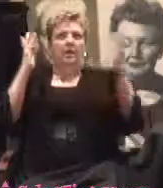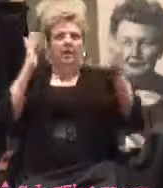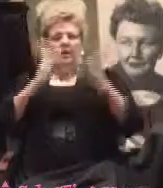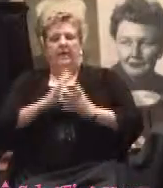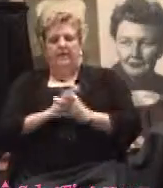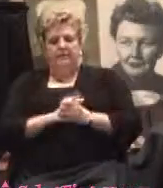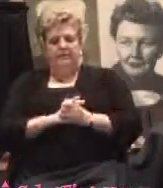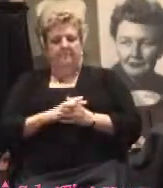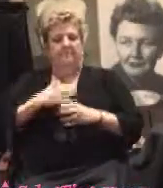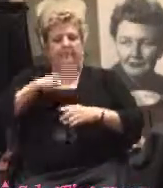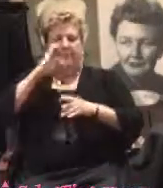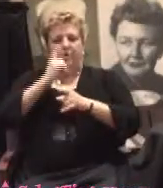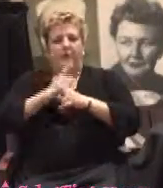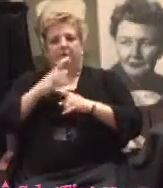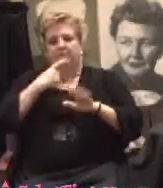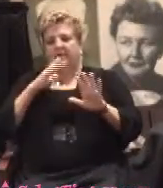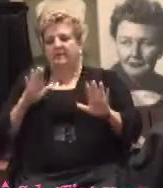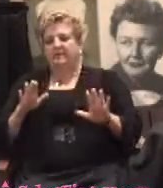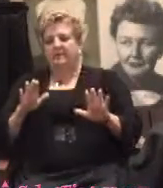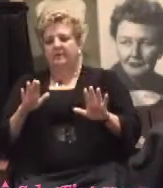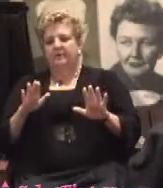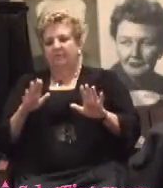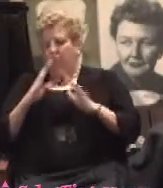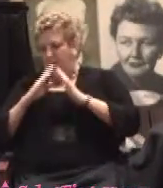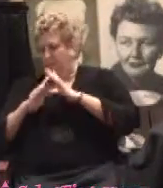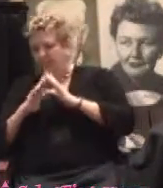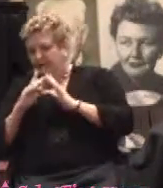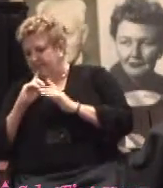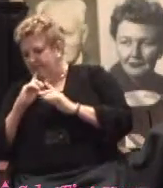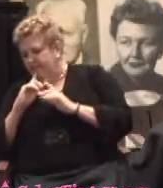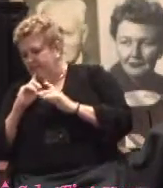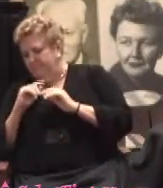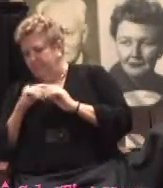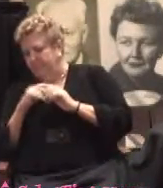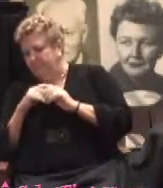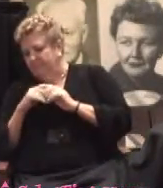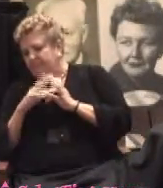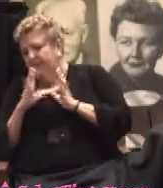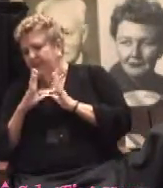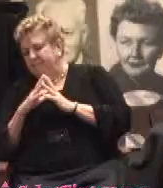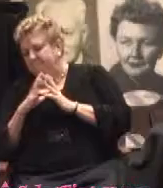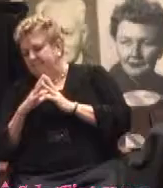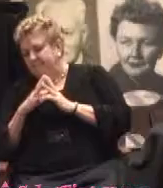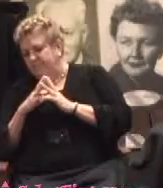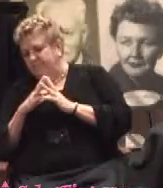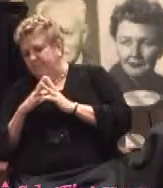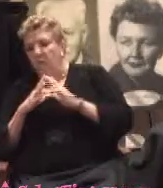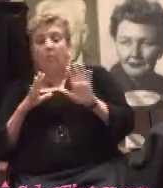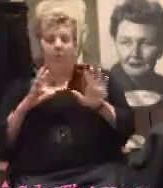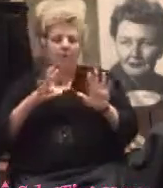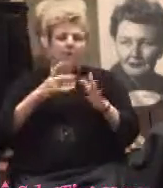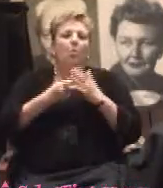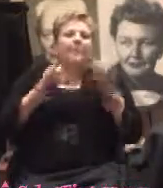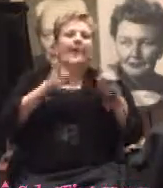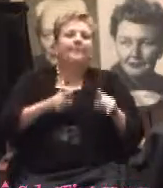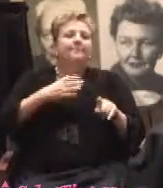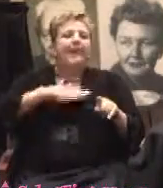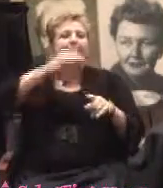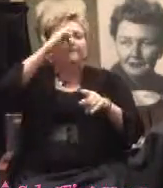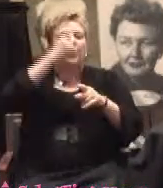brother finally said quietly, well, actually what happened was My brothers and my sister and my mom and my dad